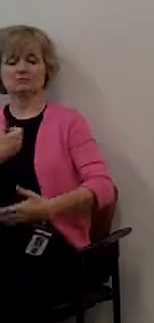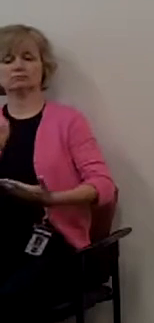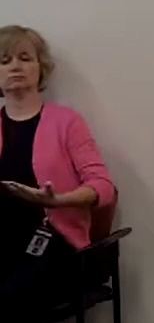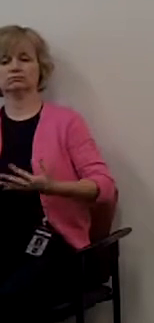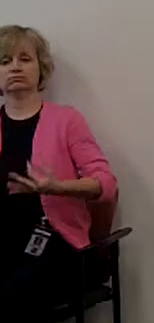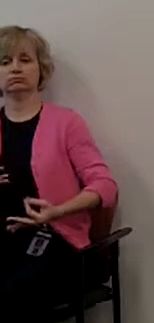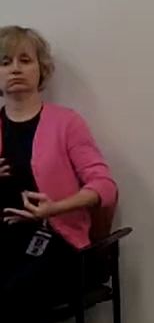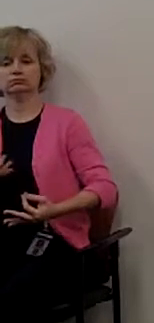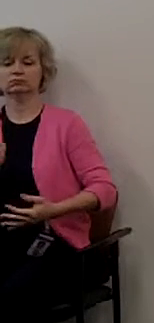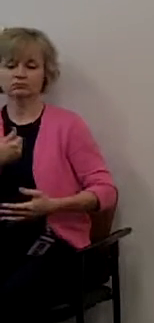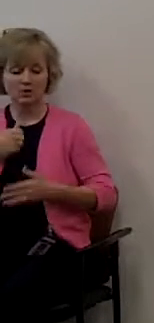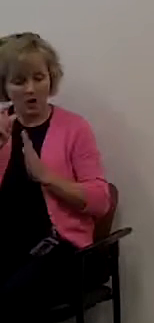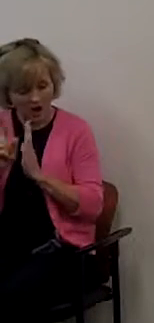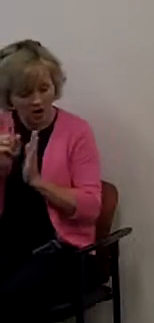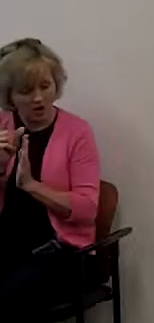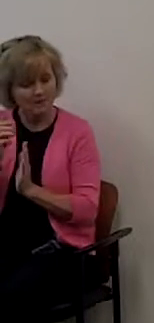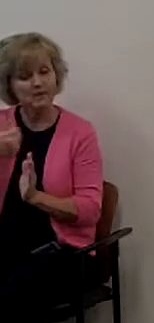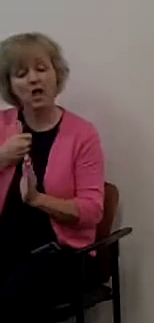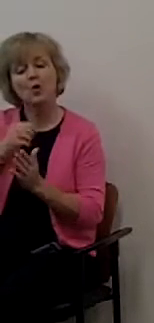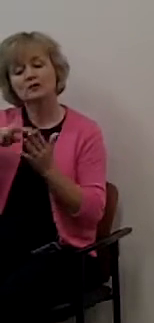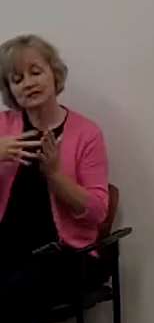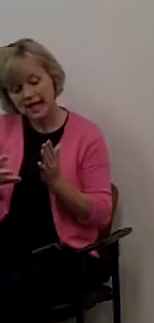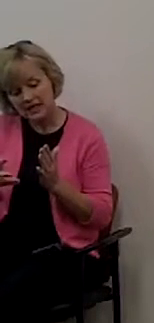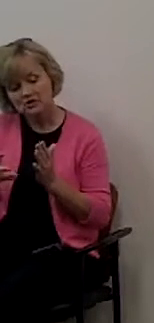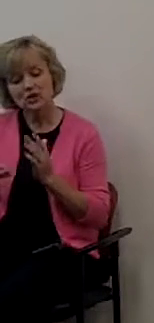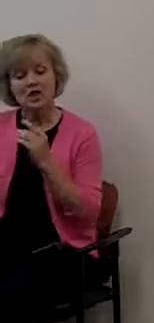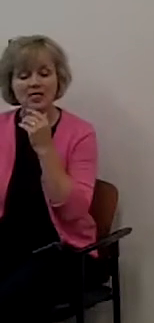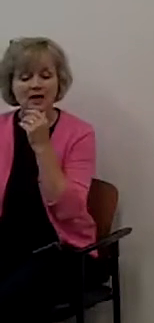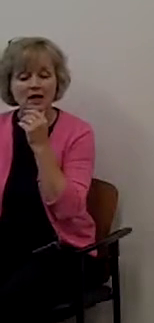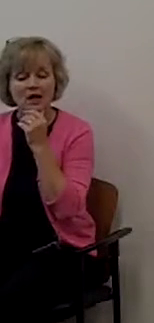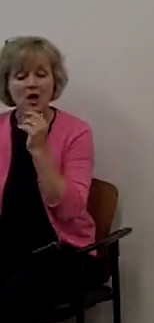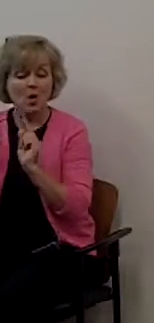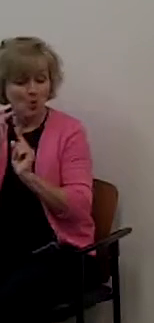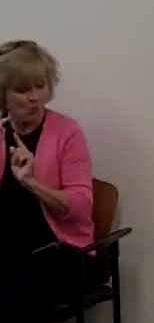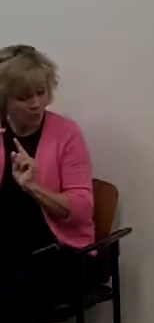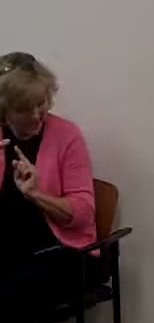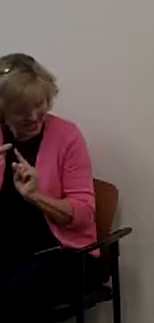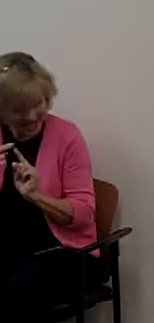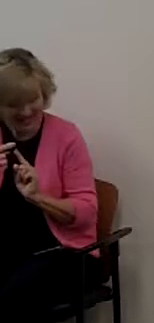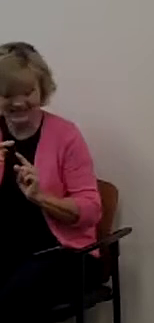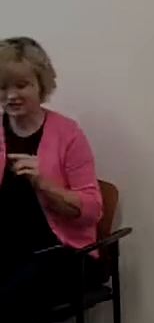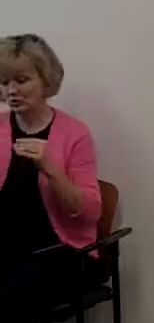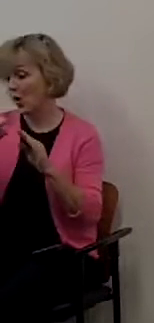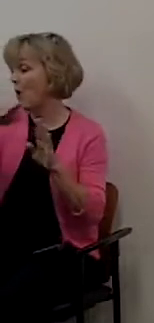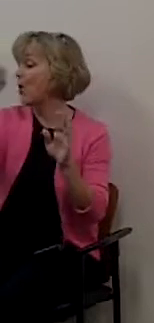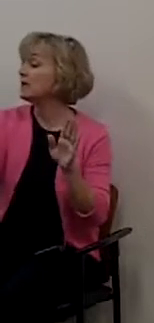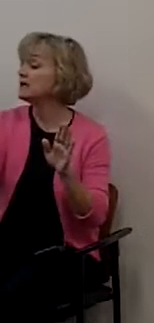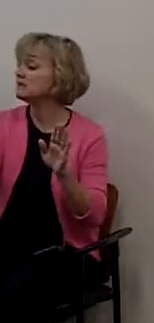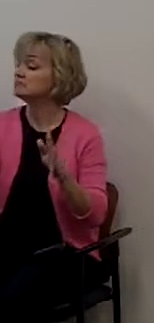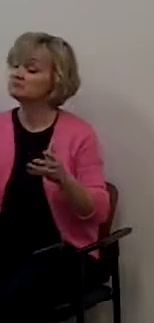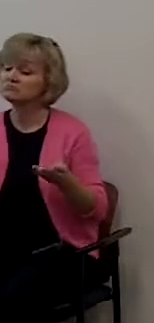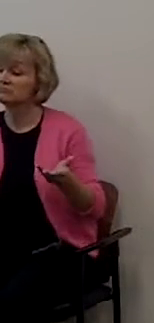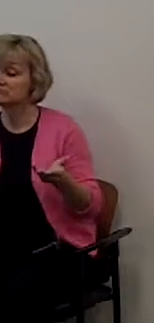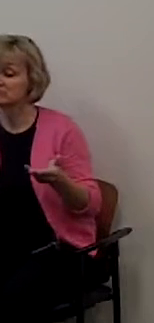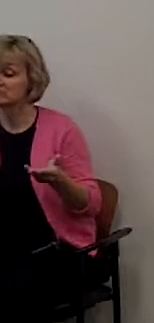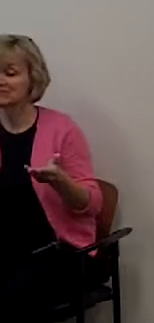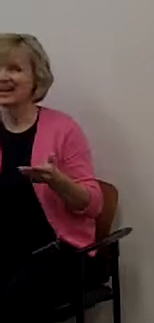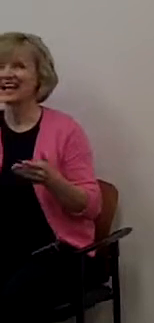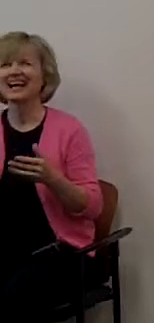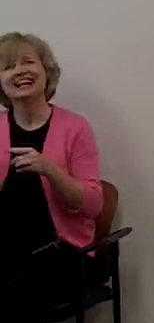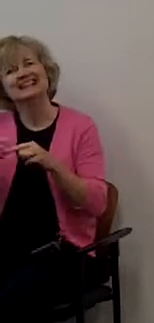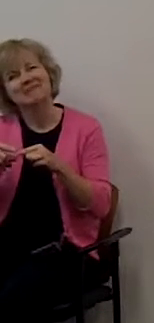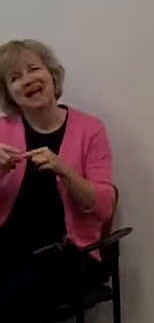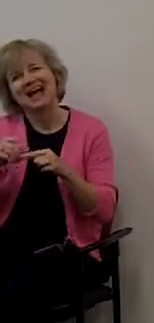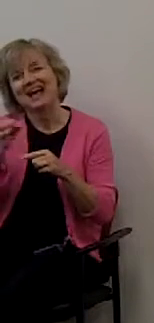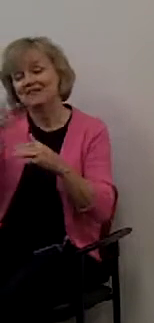set my own hours and my own schedule when the actual store is open, depending on if it is regulated by a franchise